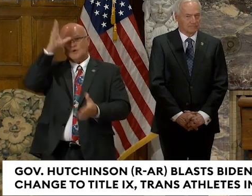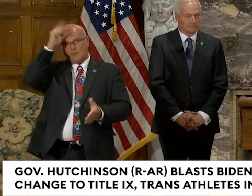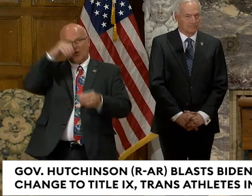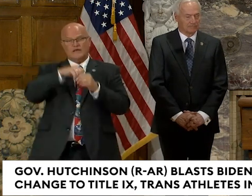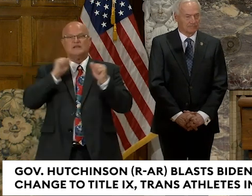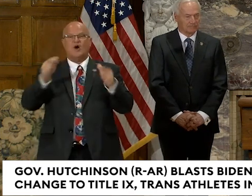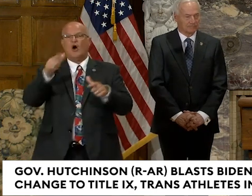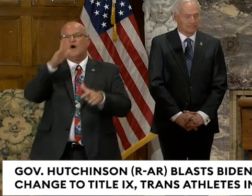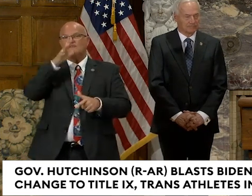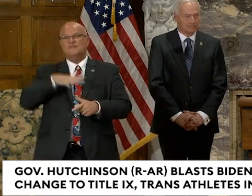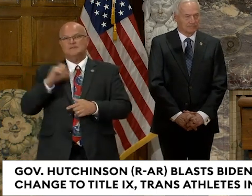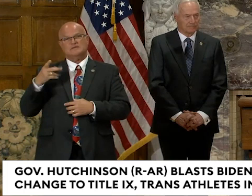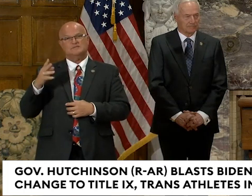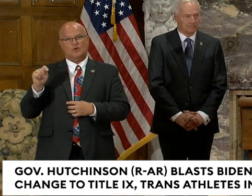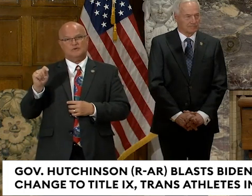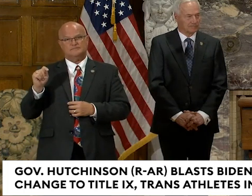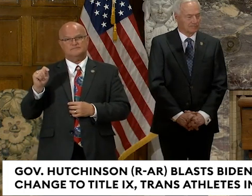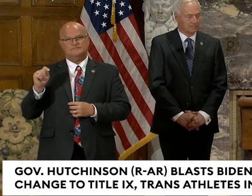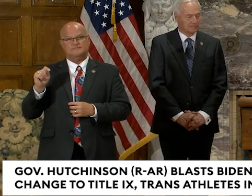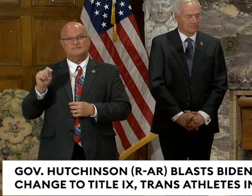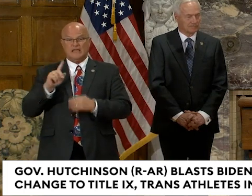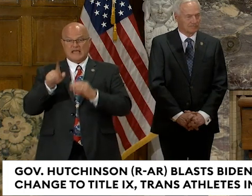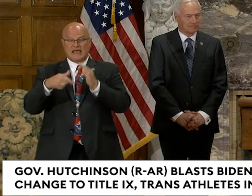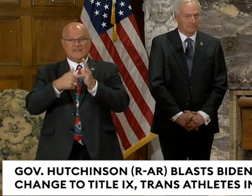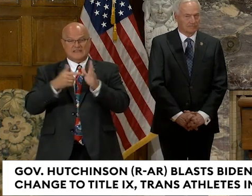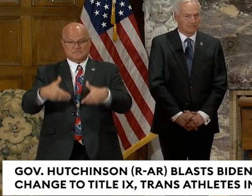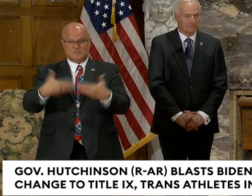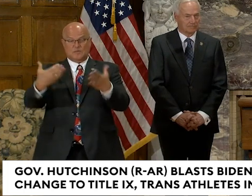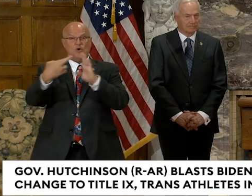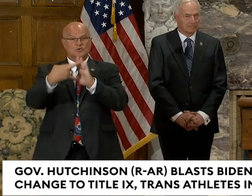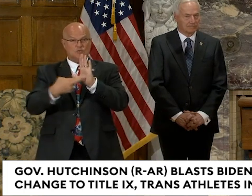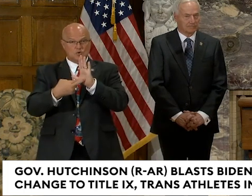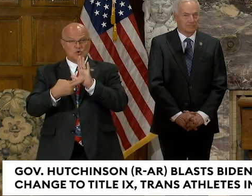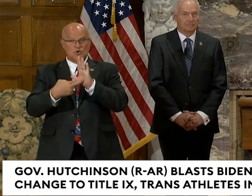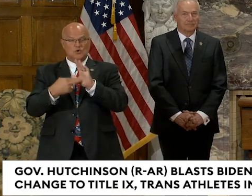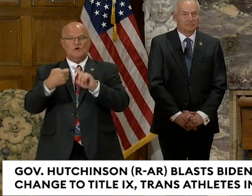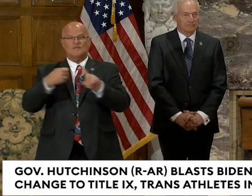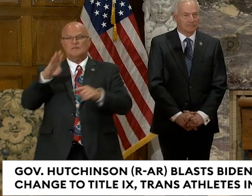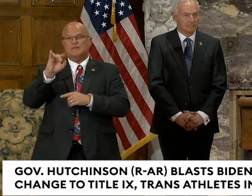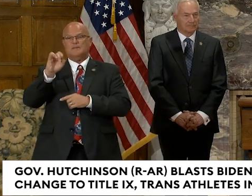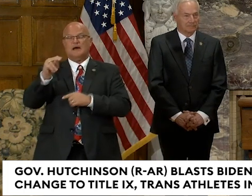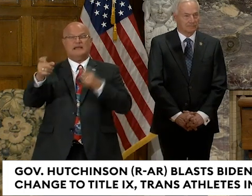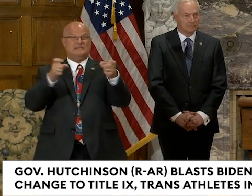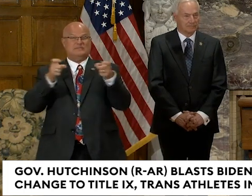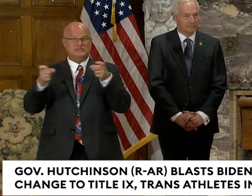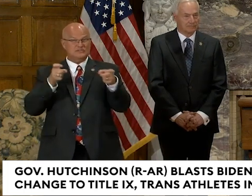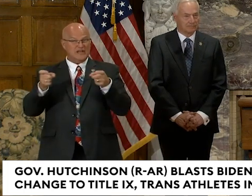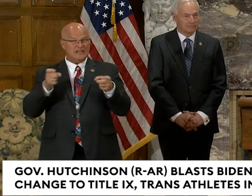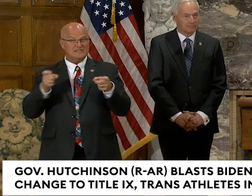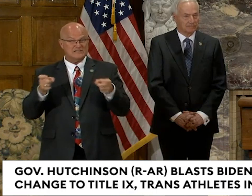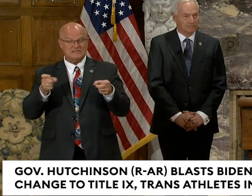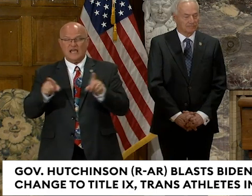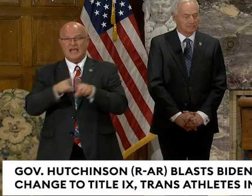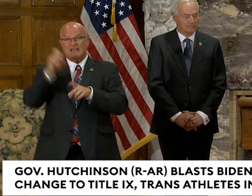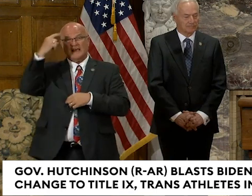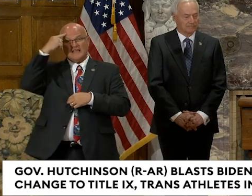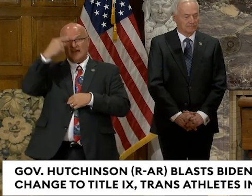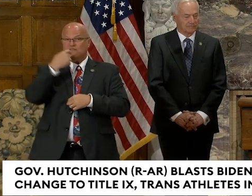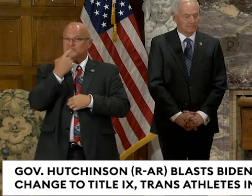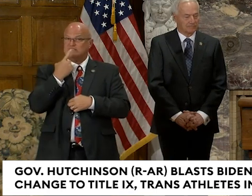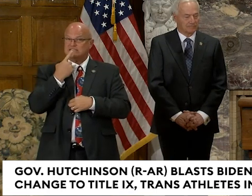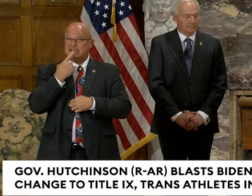in an all-female sport. This proposed rule of the Biden administration, as the governor